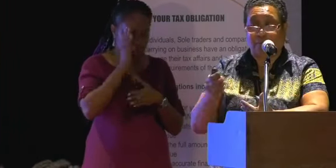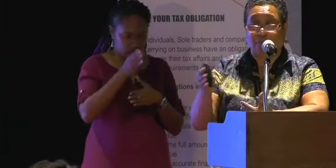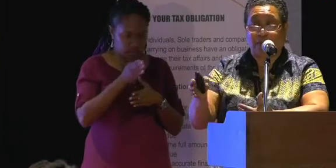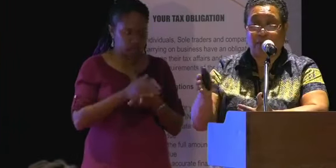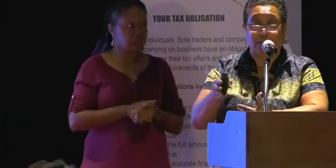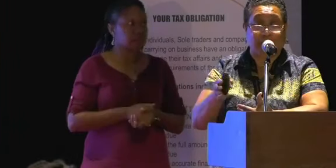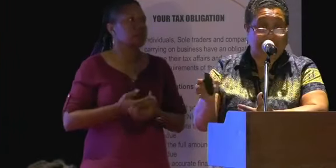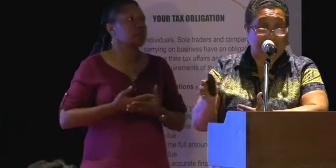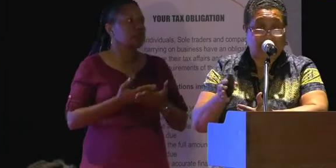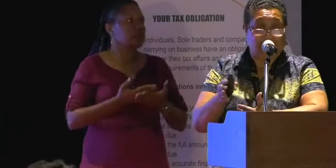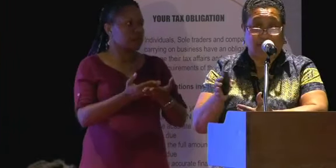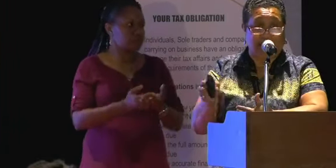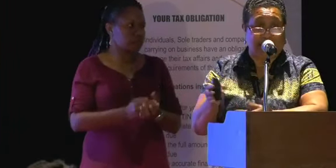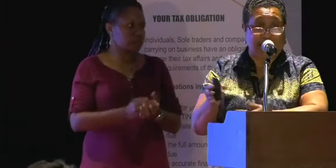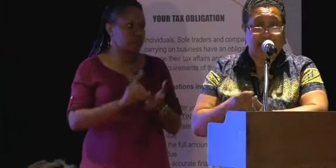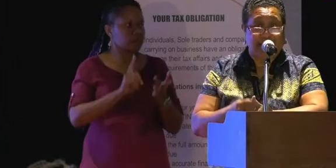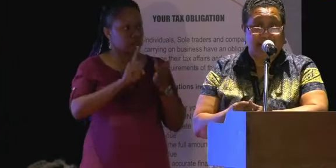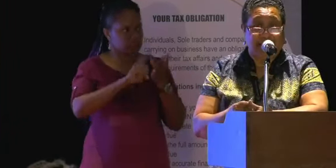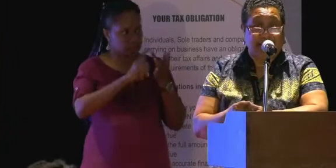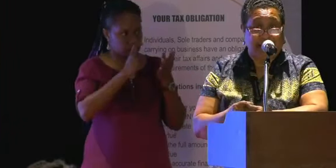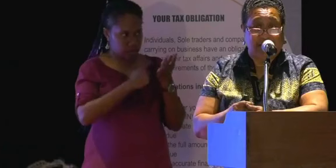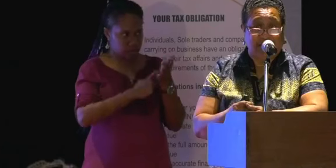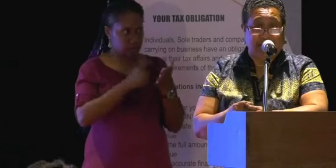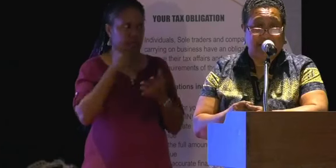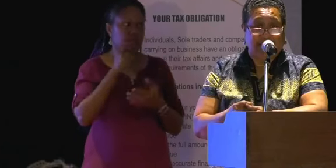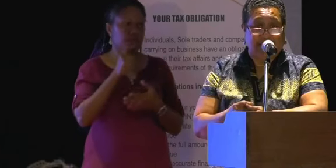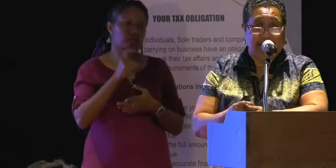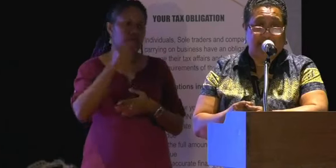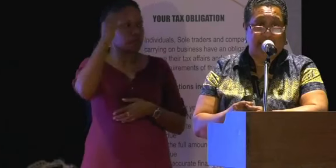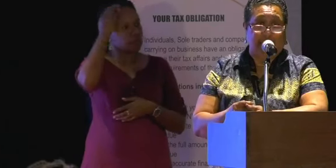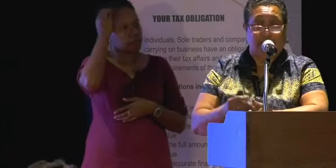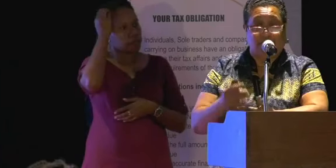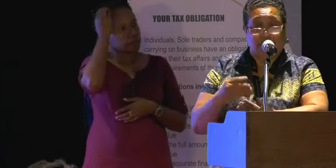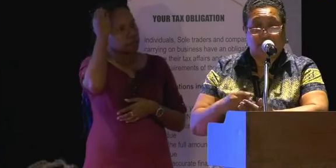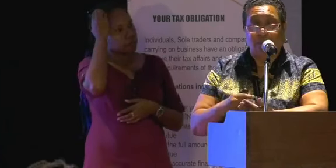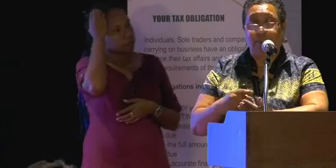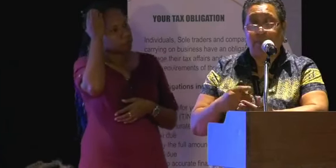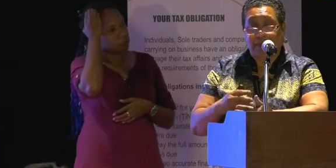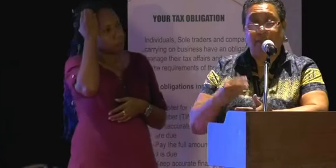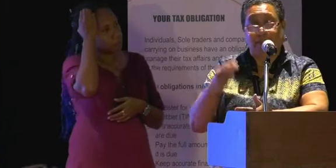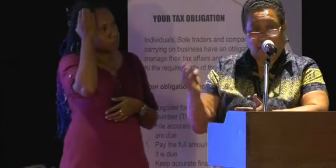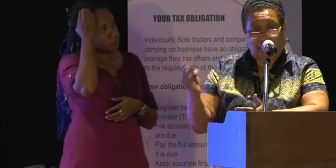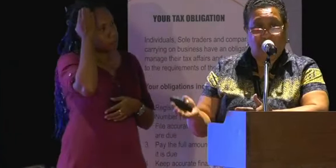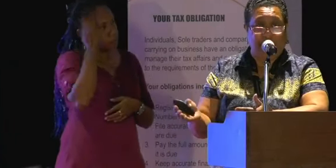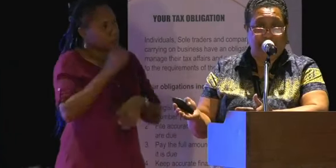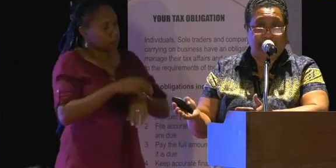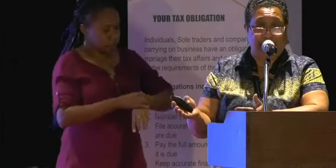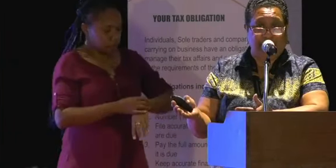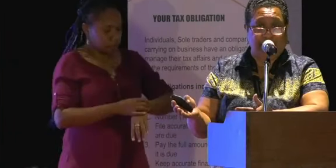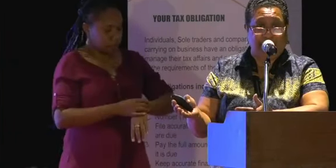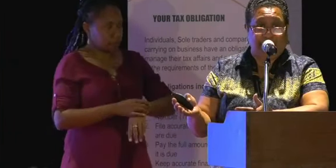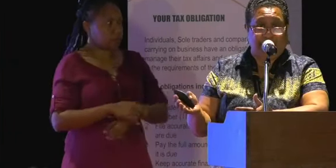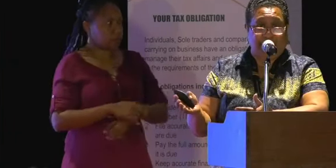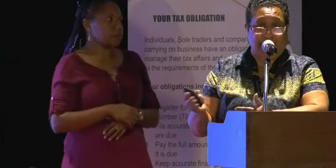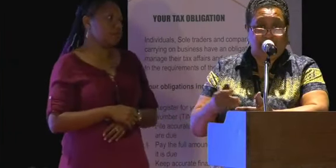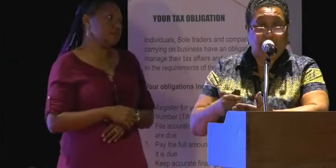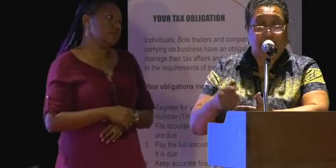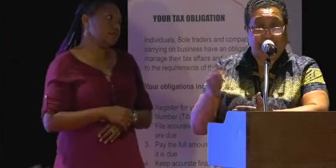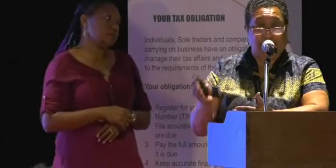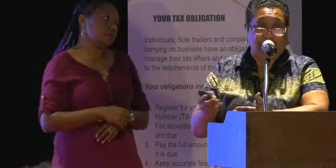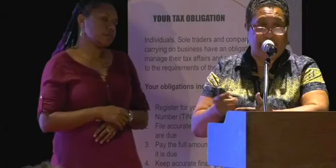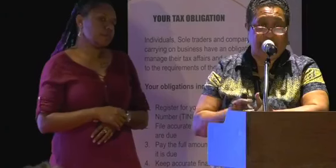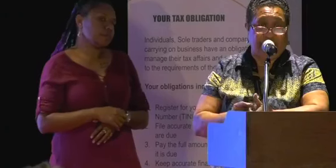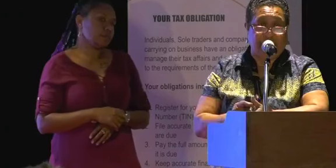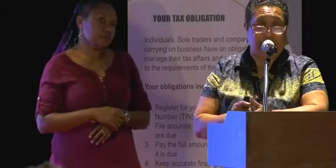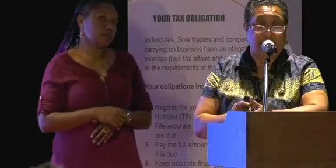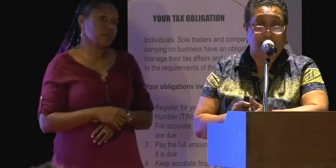to come to us during the early collection stages. But if you don't, then we will be